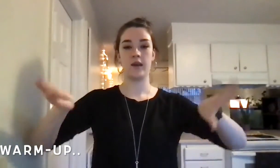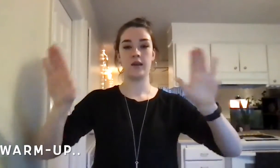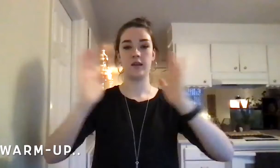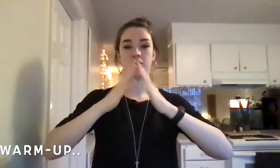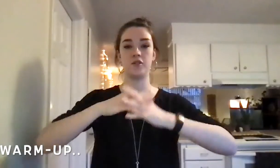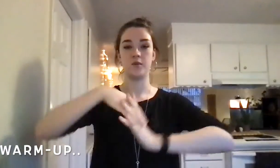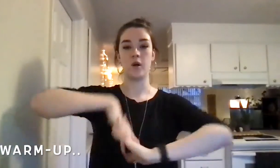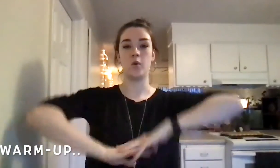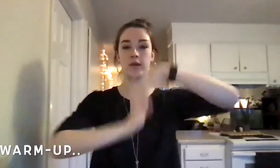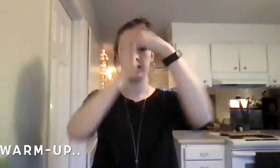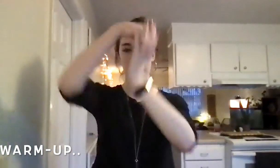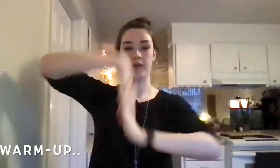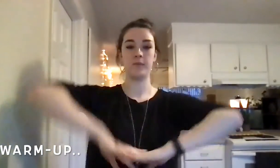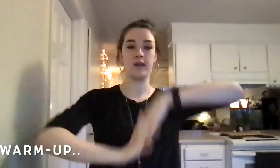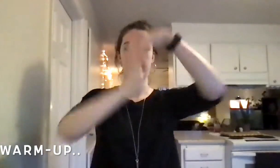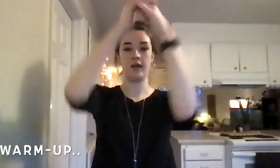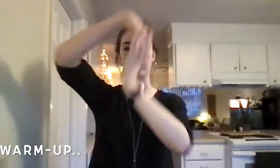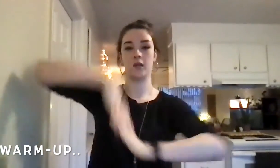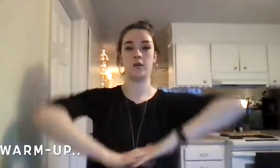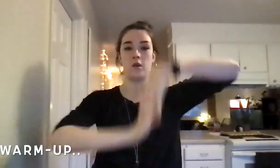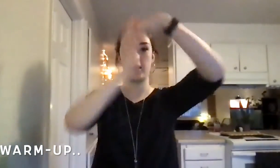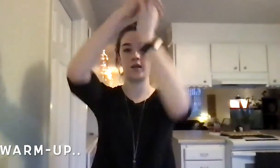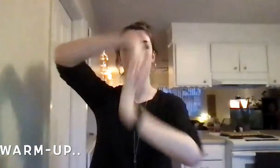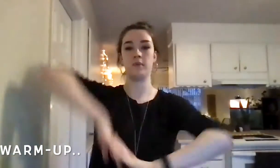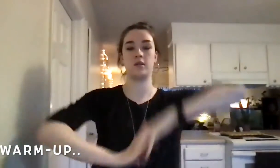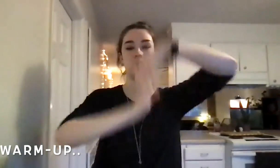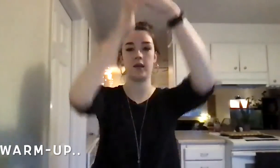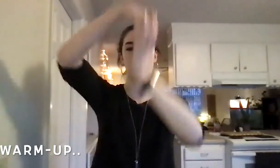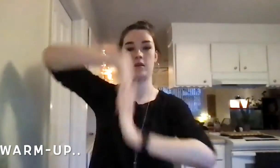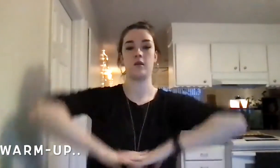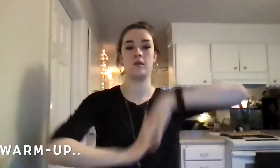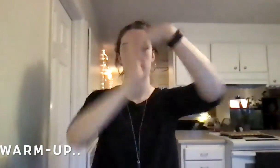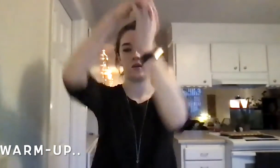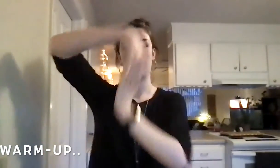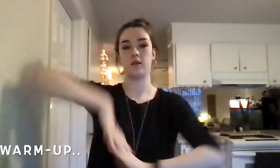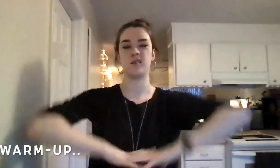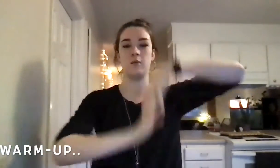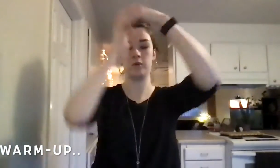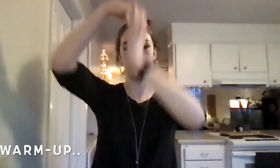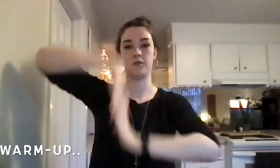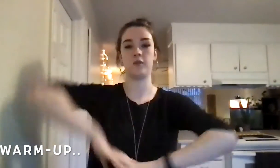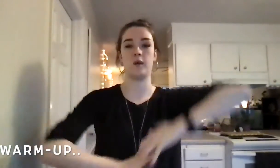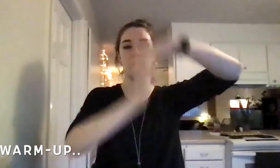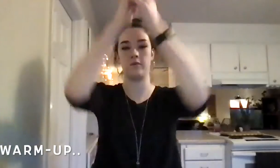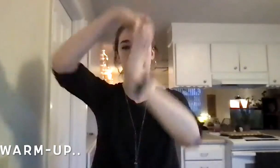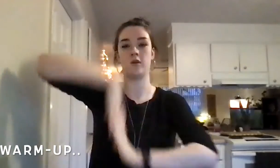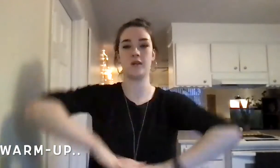And let's do our wiggly worm guy. Nice and big today. Get these arms warmed up too, why not? Whilst we're